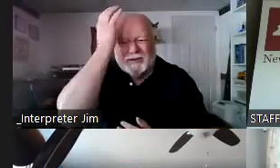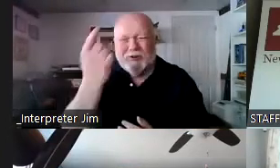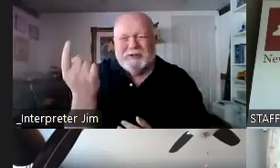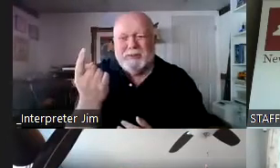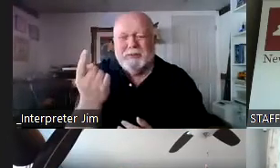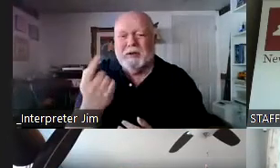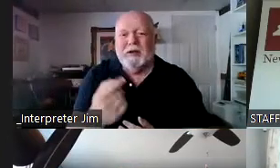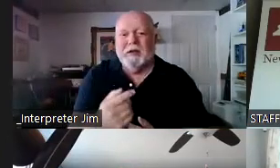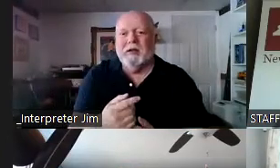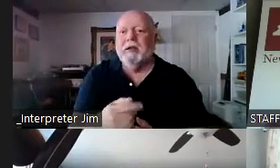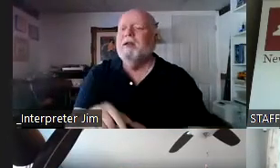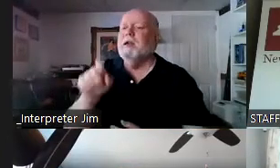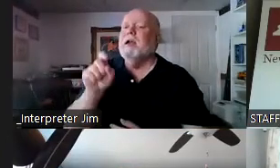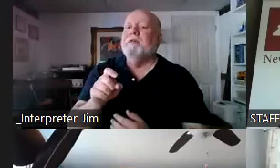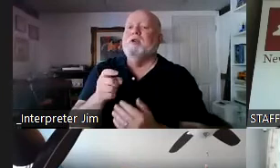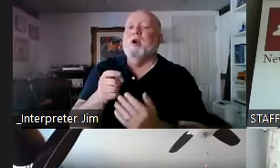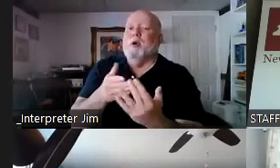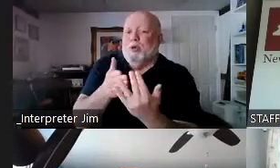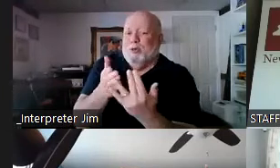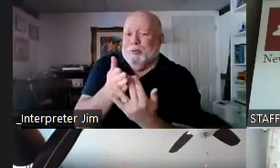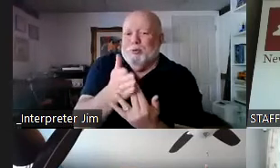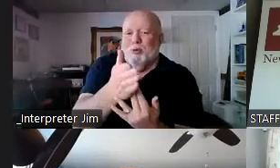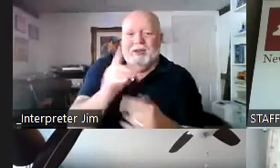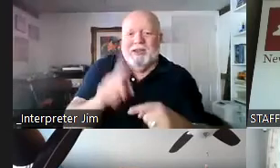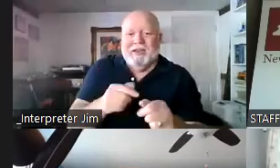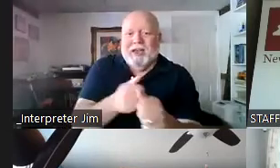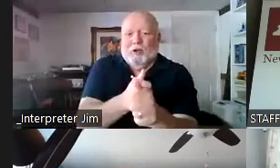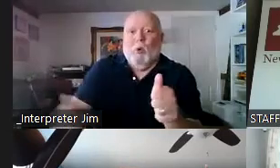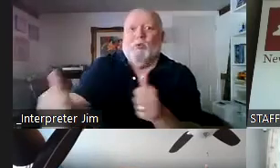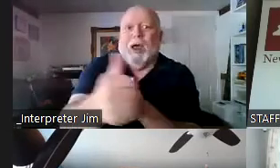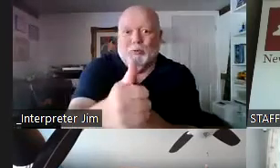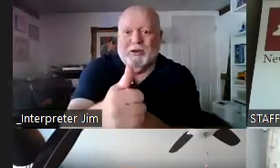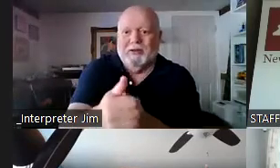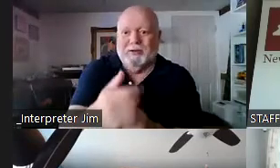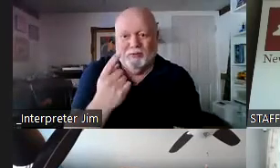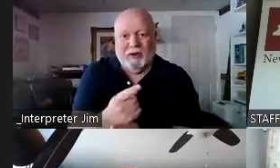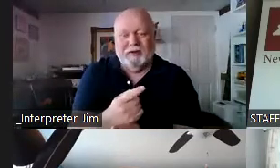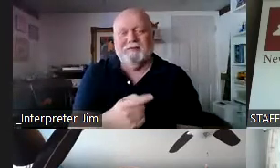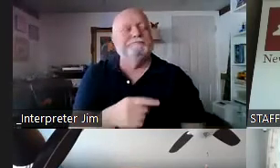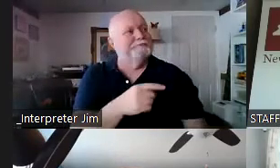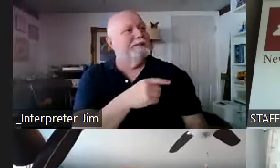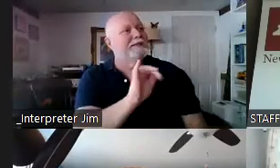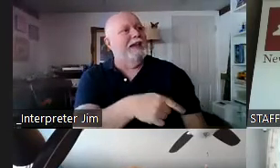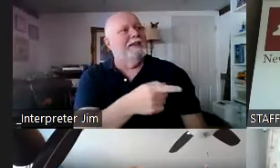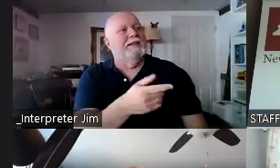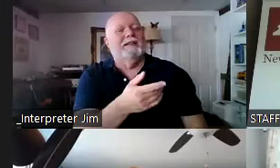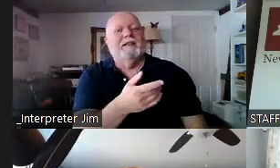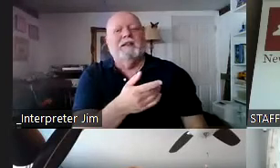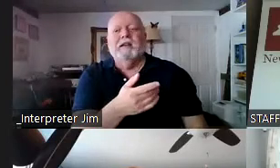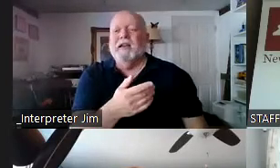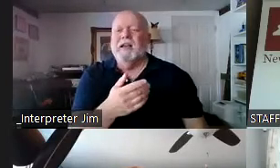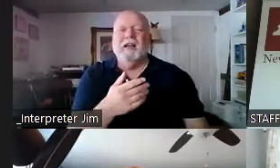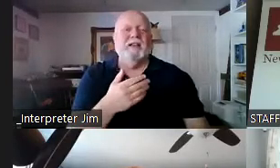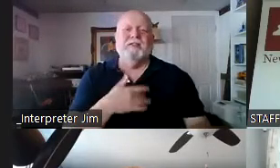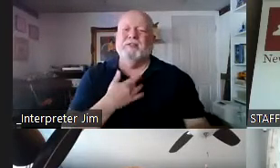not around it, right? Yeah, I just, yeah, exactly. You got to go through it, not around it. And I just felt like I'm just so tired of feeling like